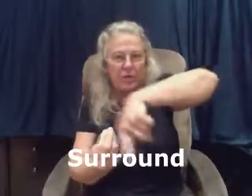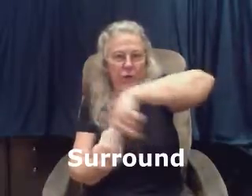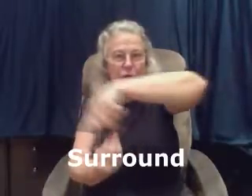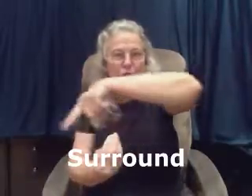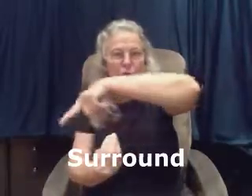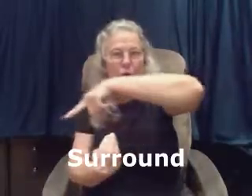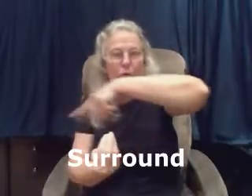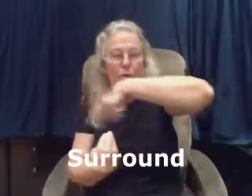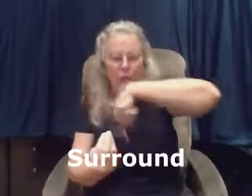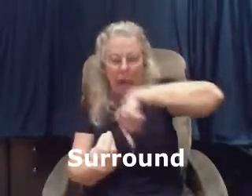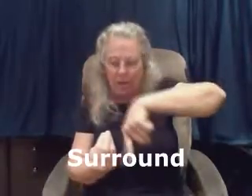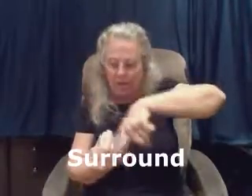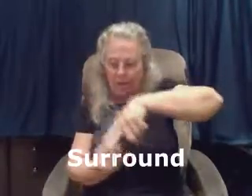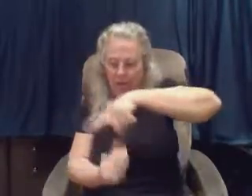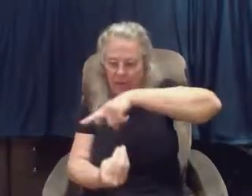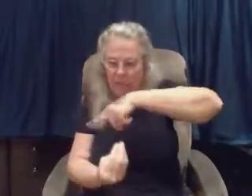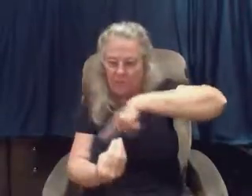going to go around them.